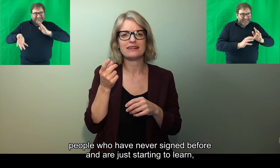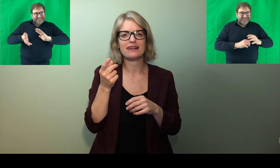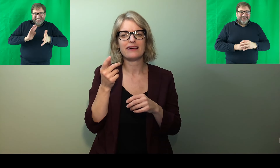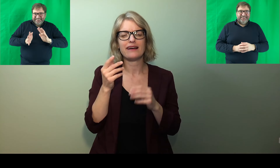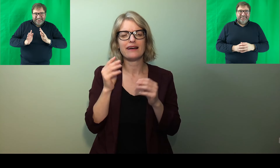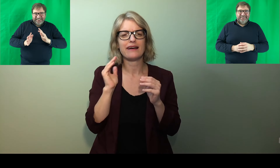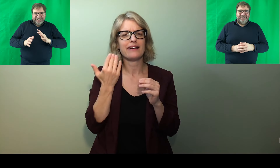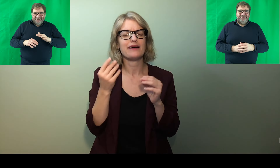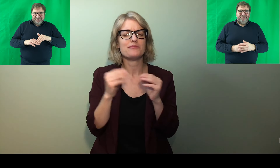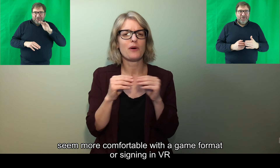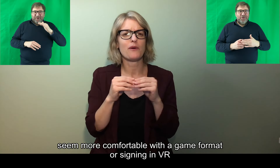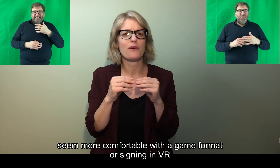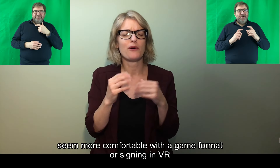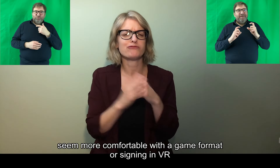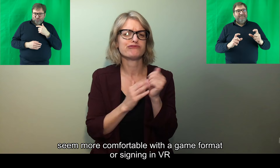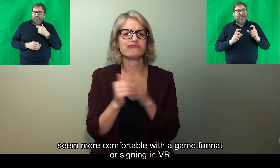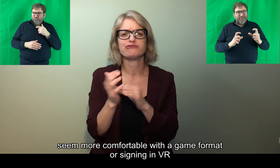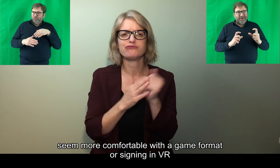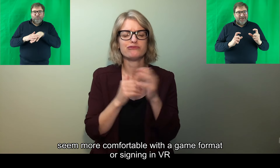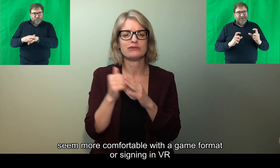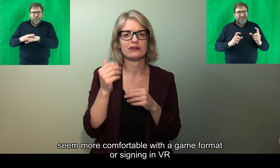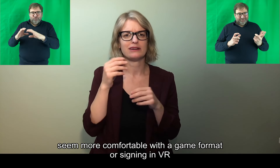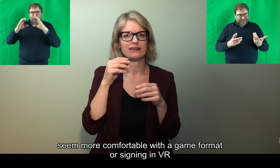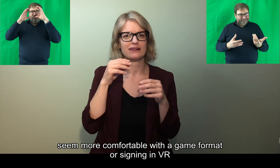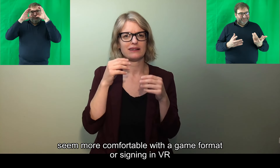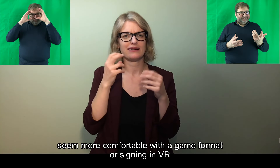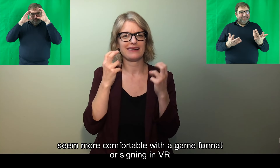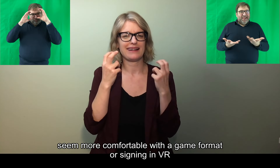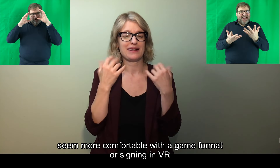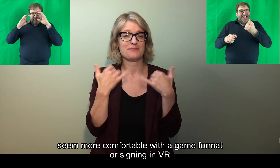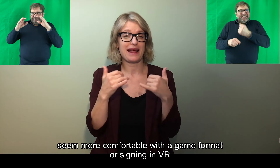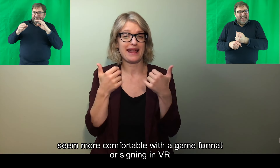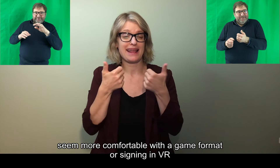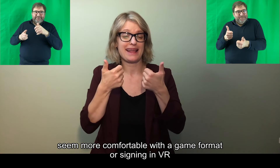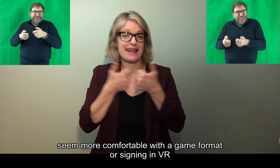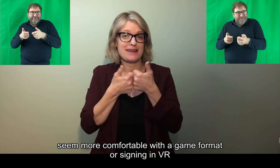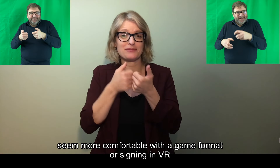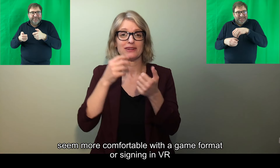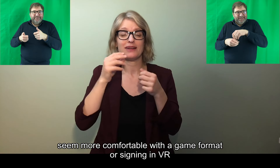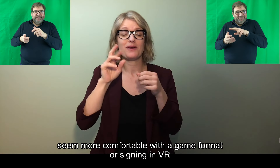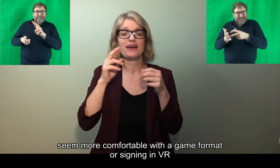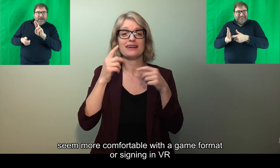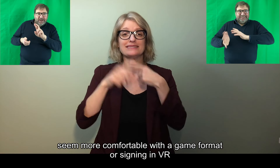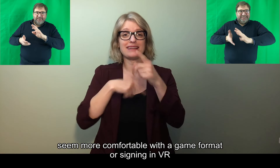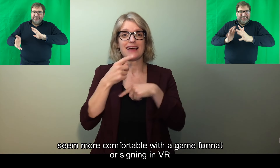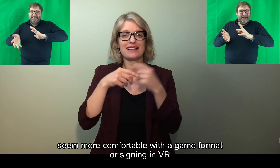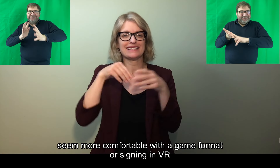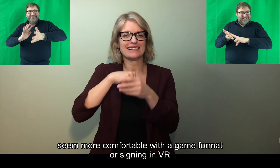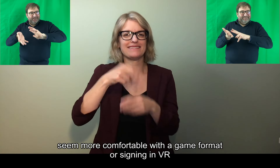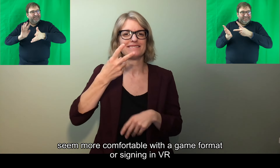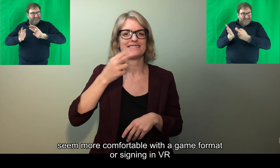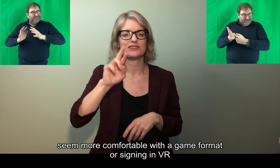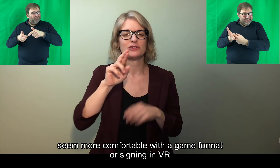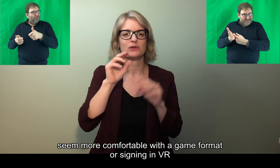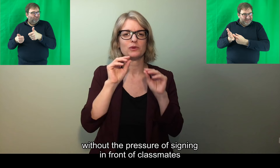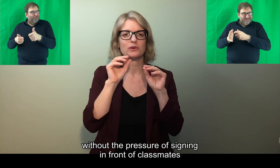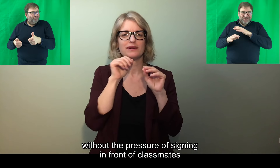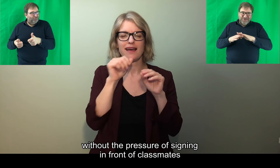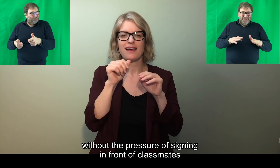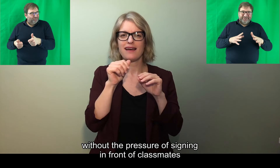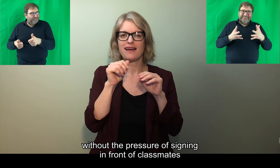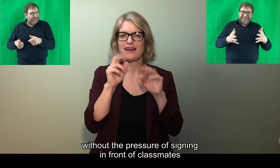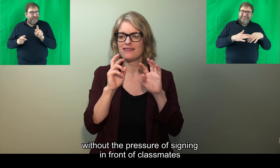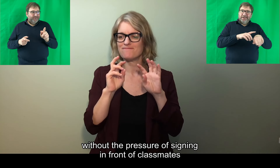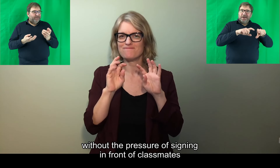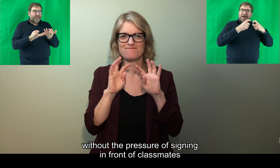learn, seem more comfortable with a game format or signing in VR